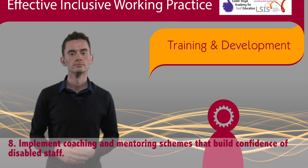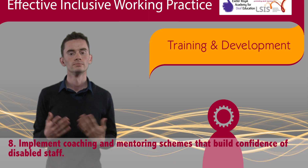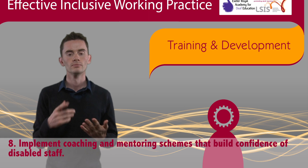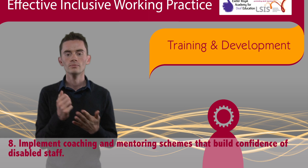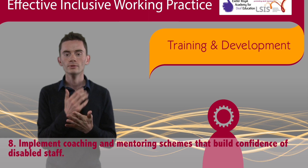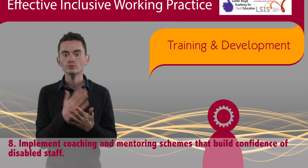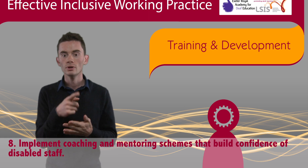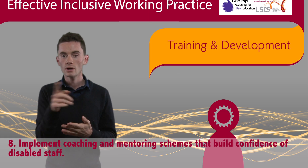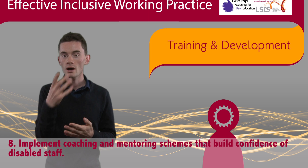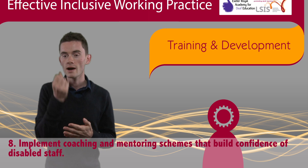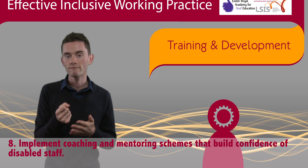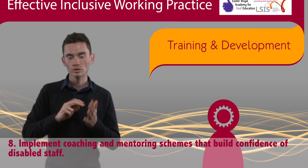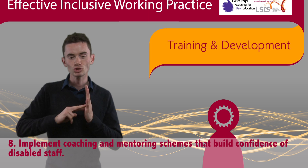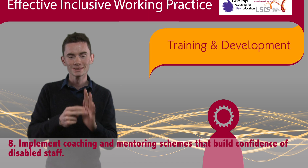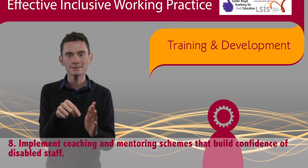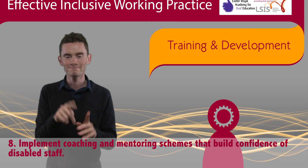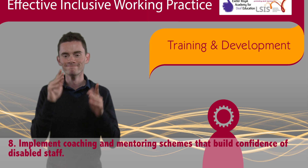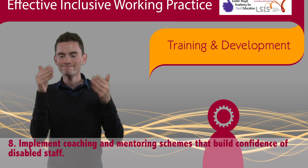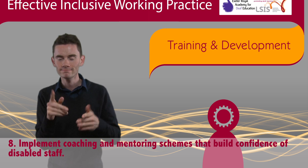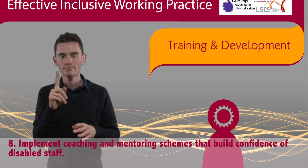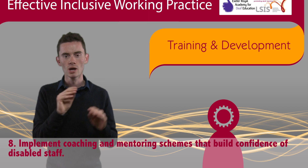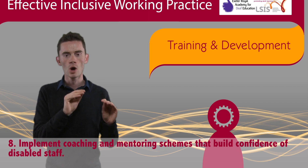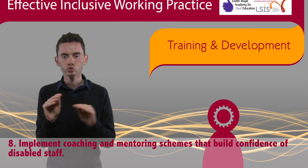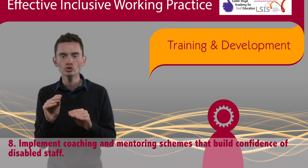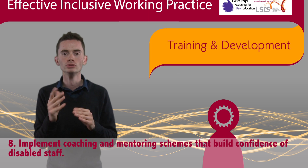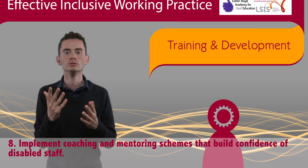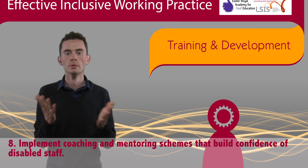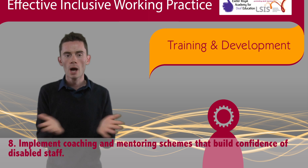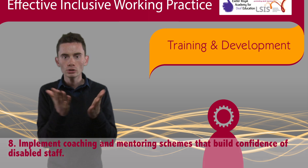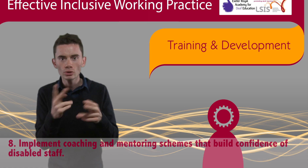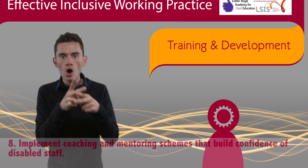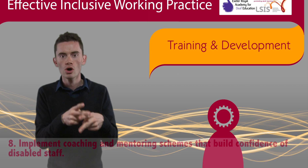Implement coaching and mentoring schemes that build confidence of disabled staff.